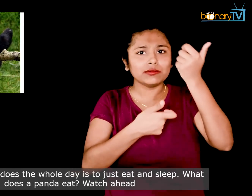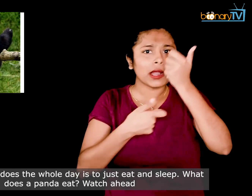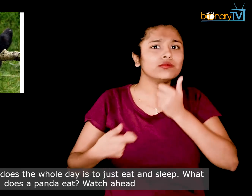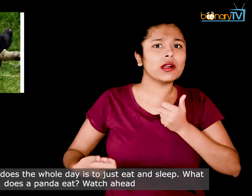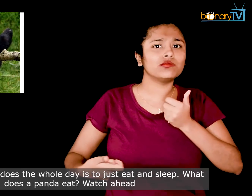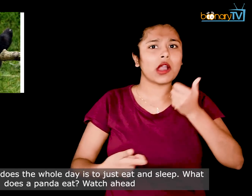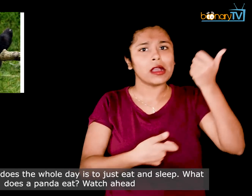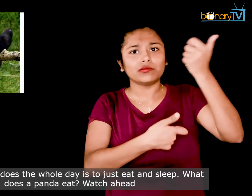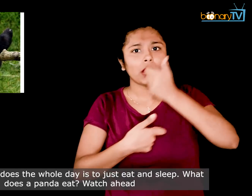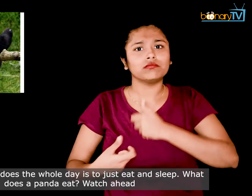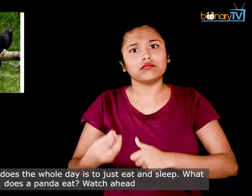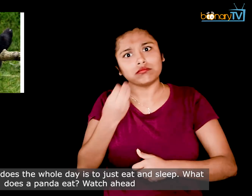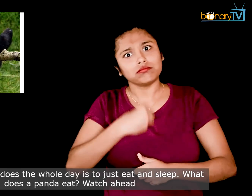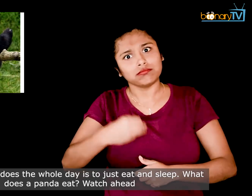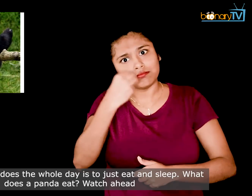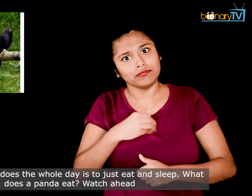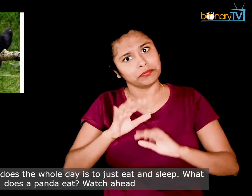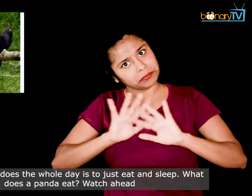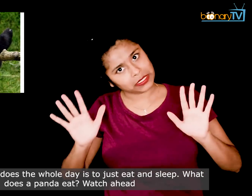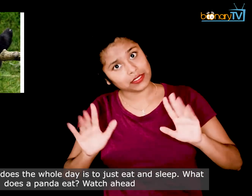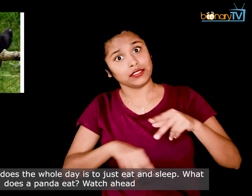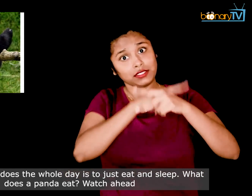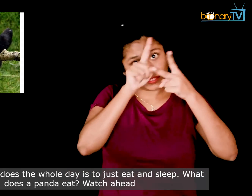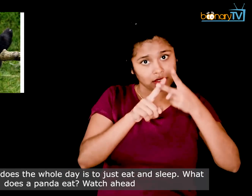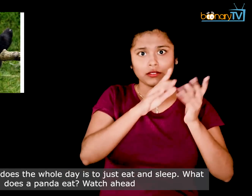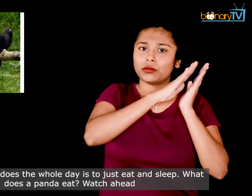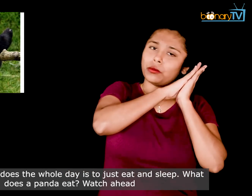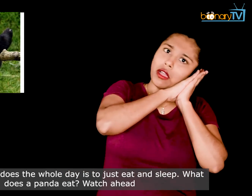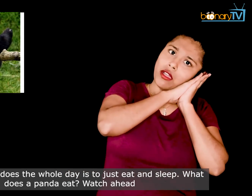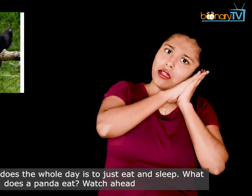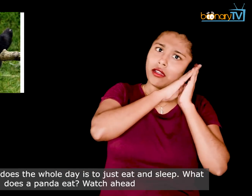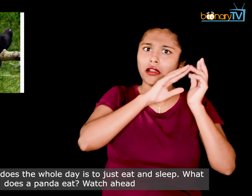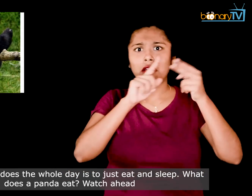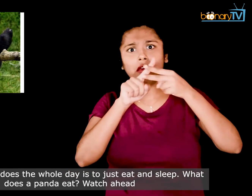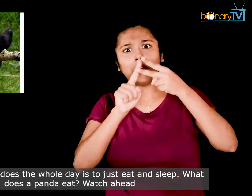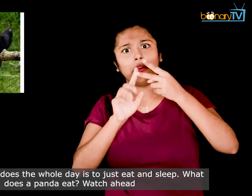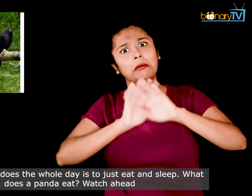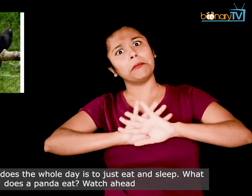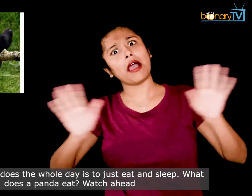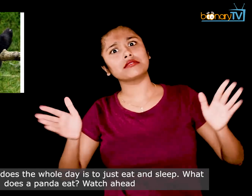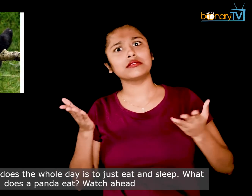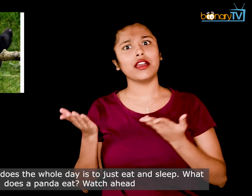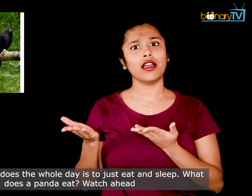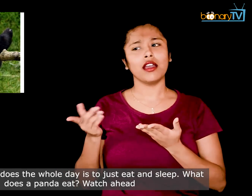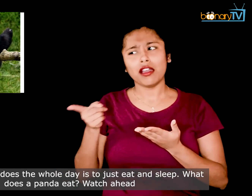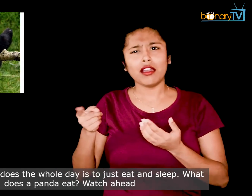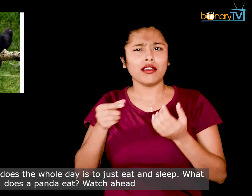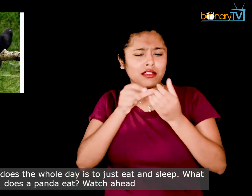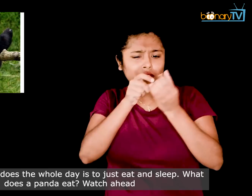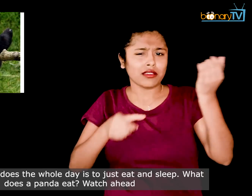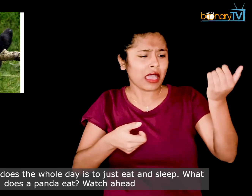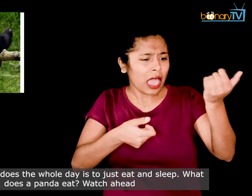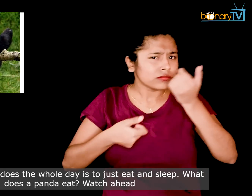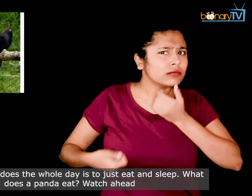just eat and sleep. What does a panda